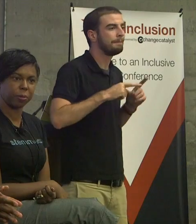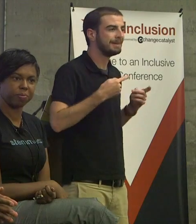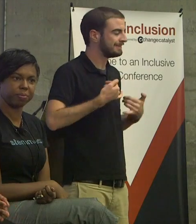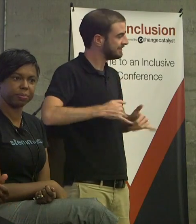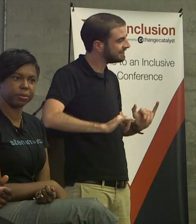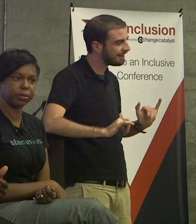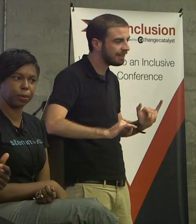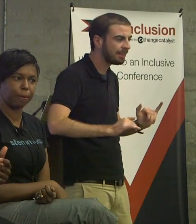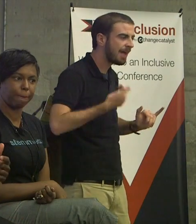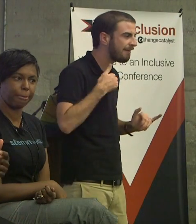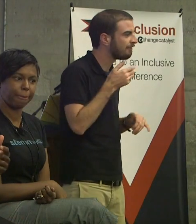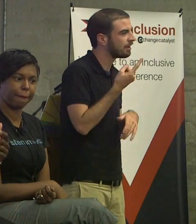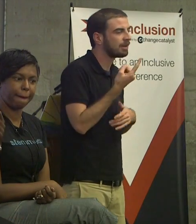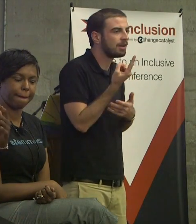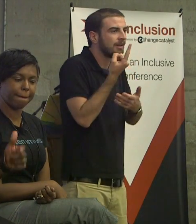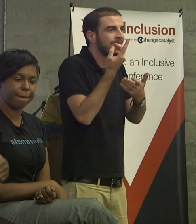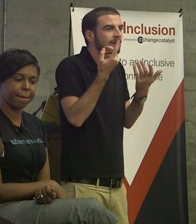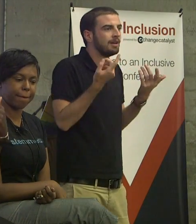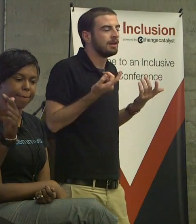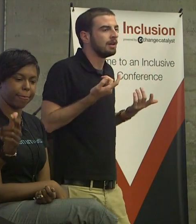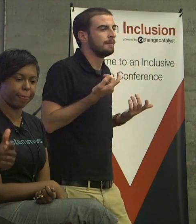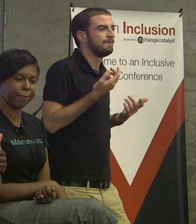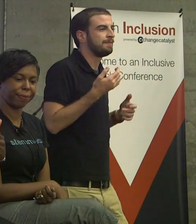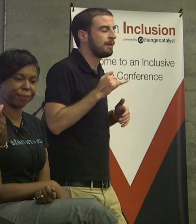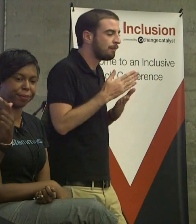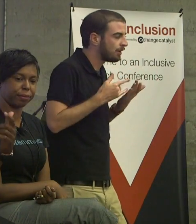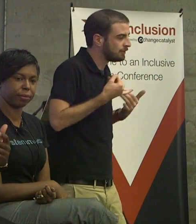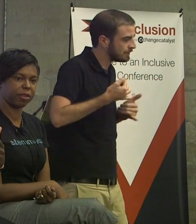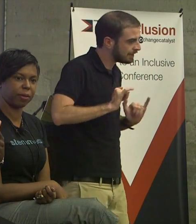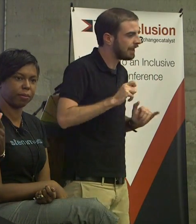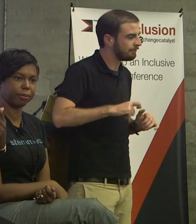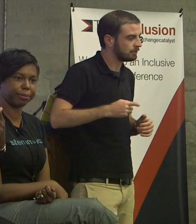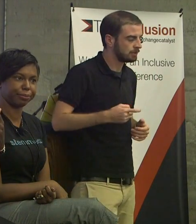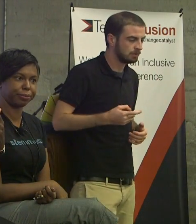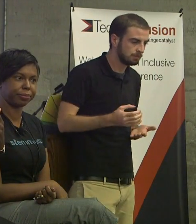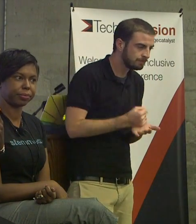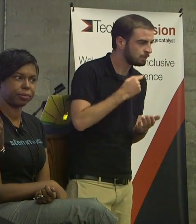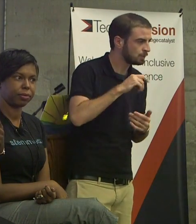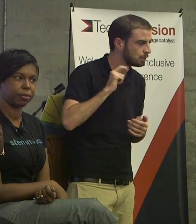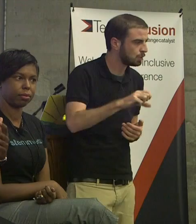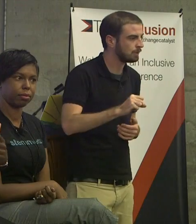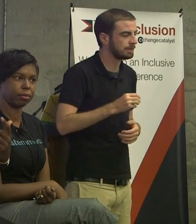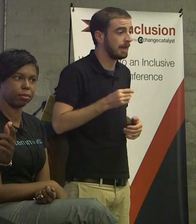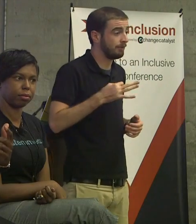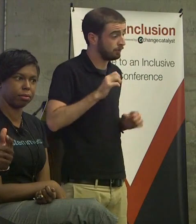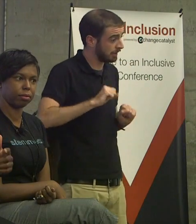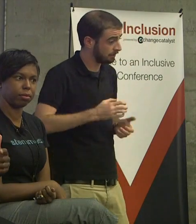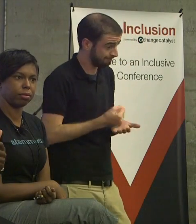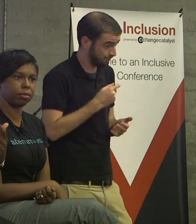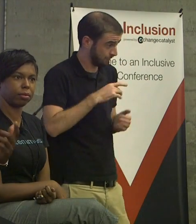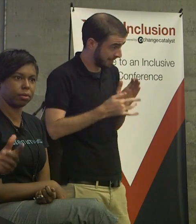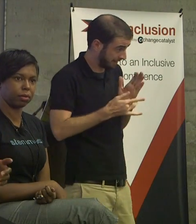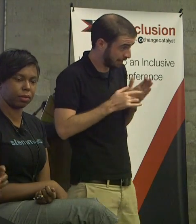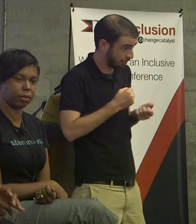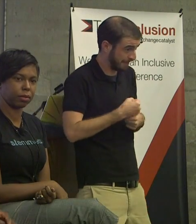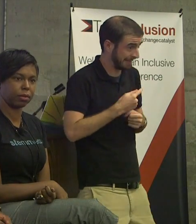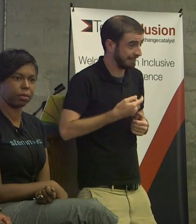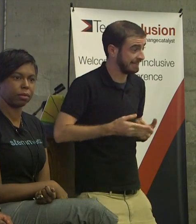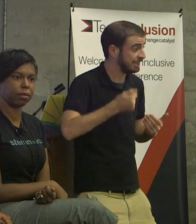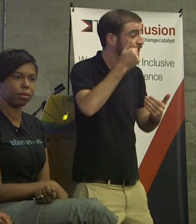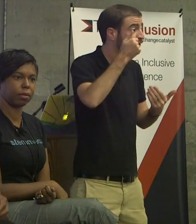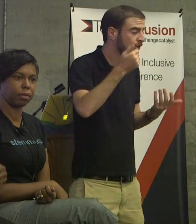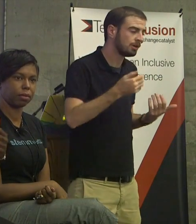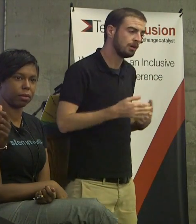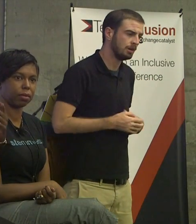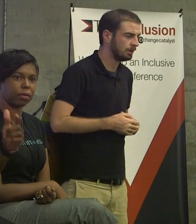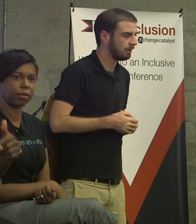even still, there's this element of you still have to like leverage tools, and if we can leverage technology to make it even easier,